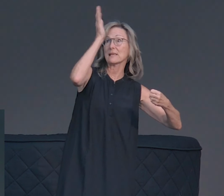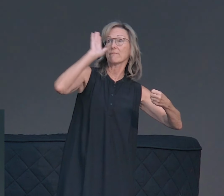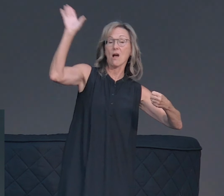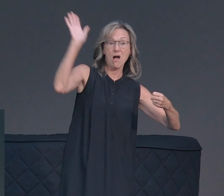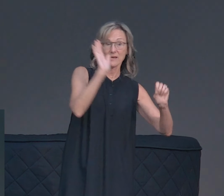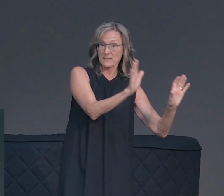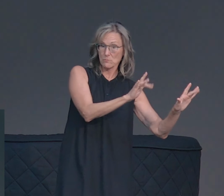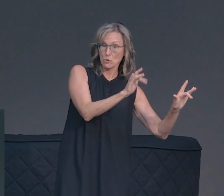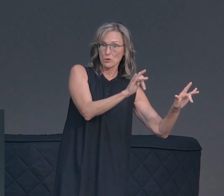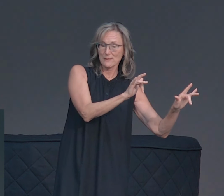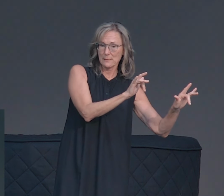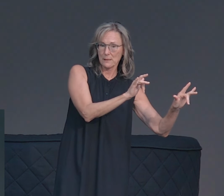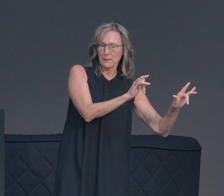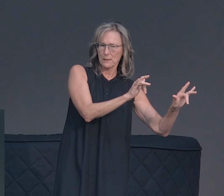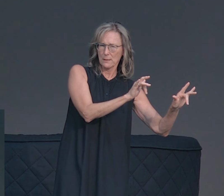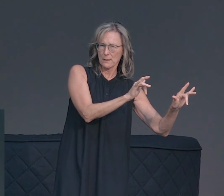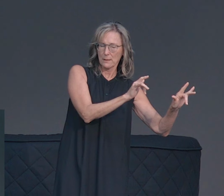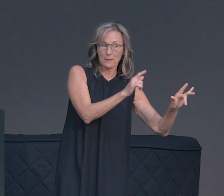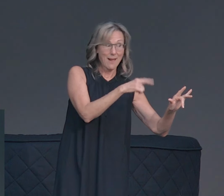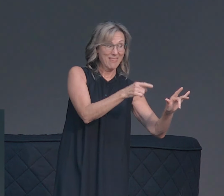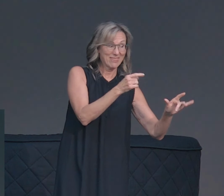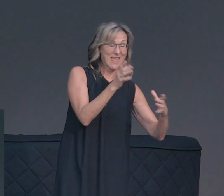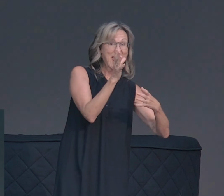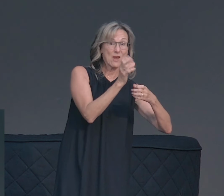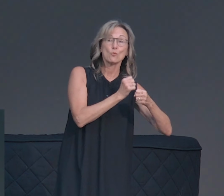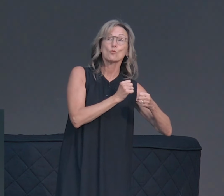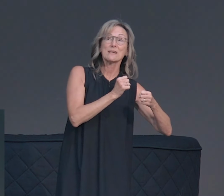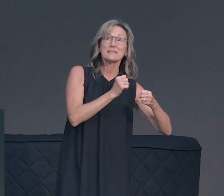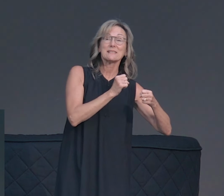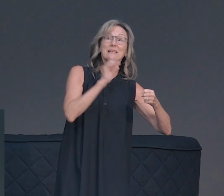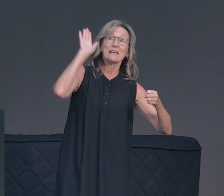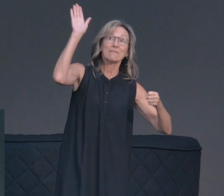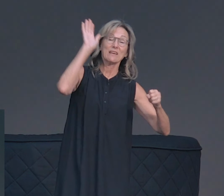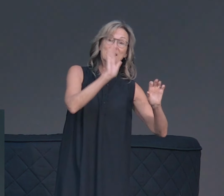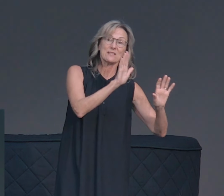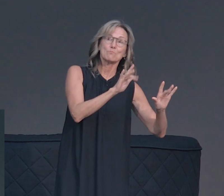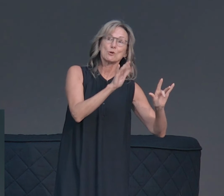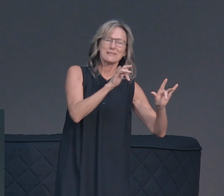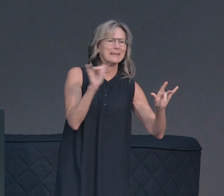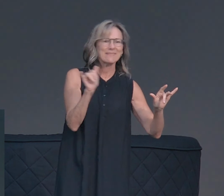Because they receive the kind of mercy we've received from God.